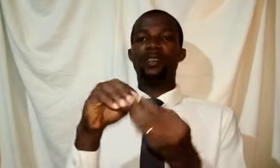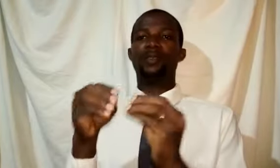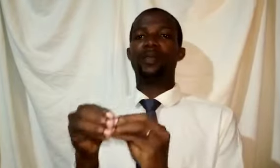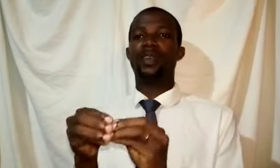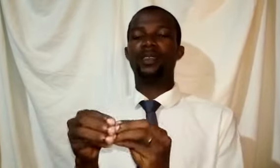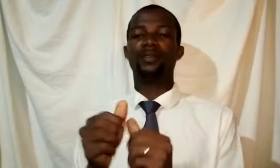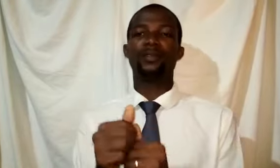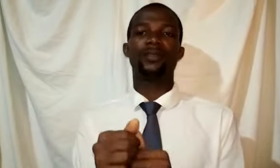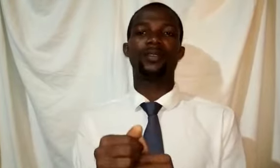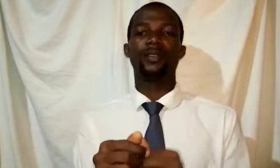2.